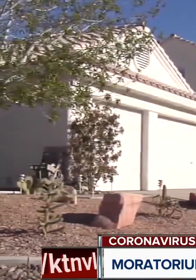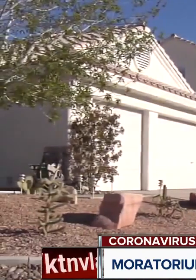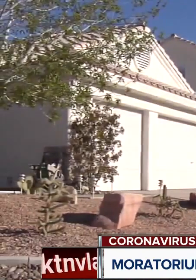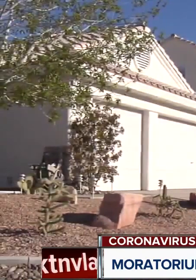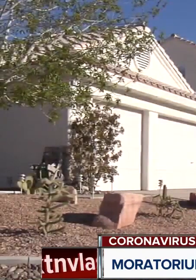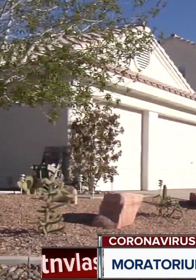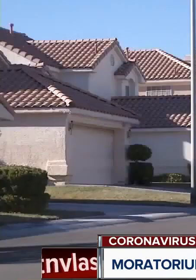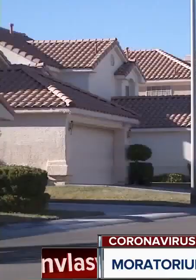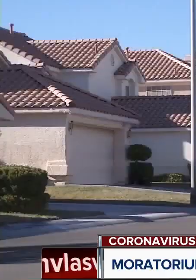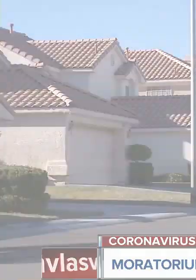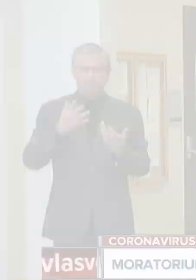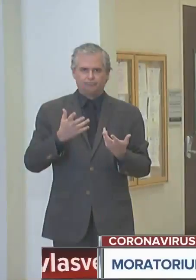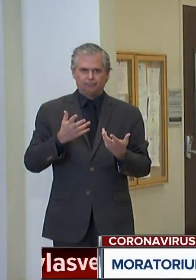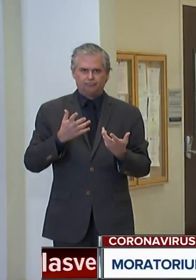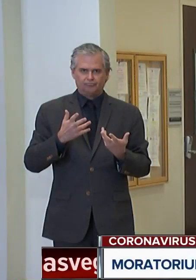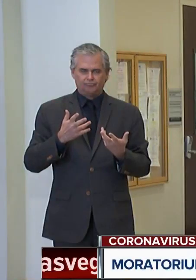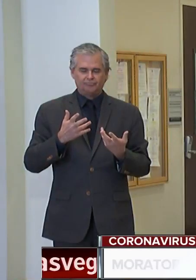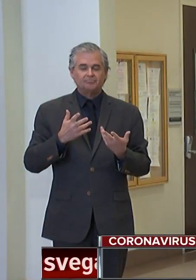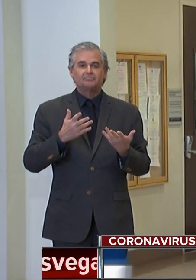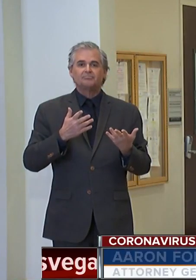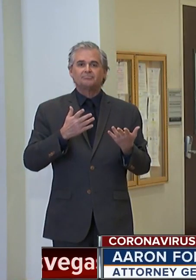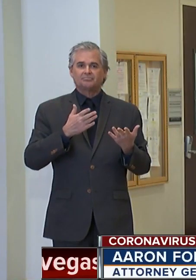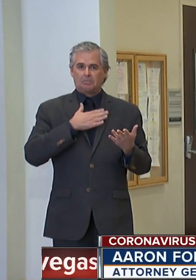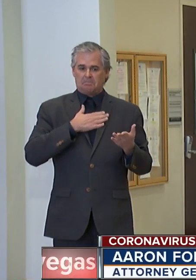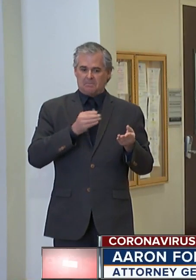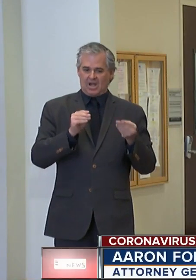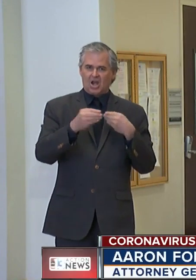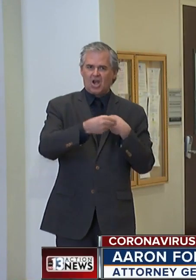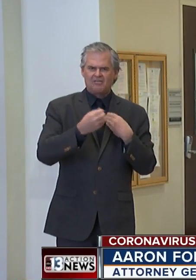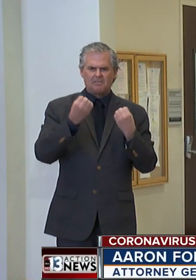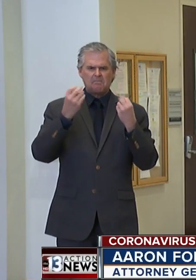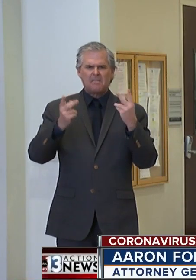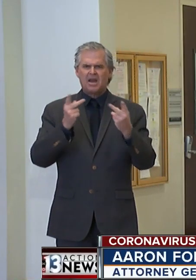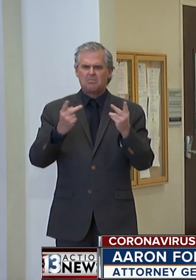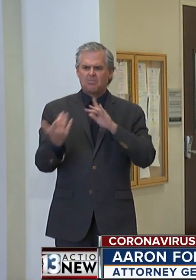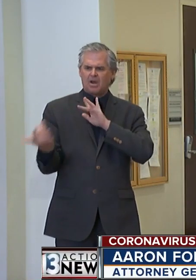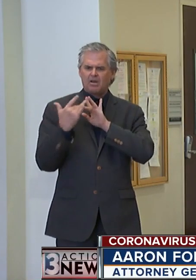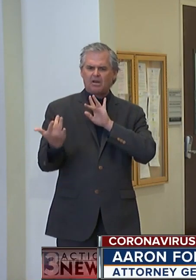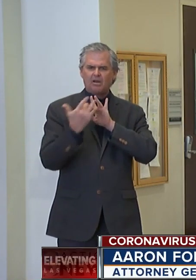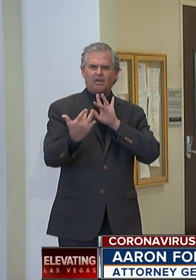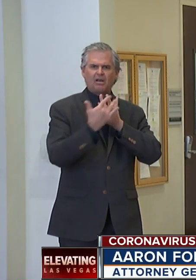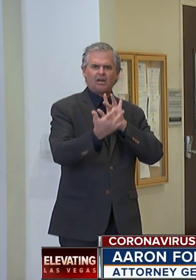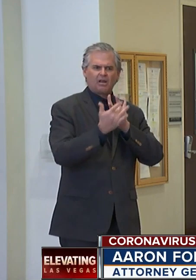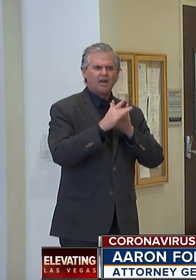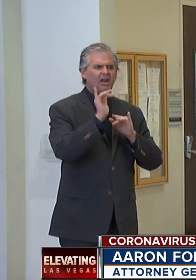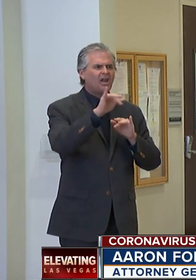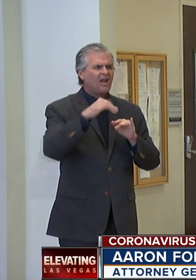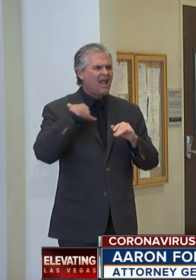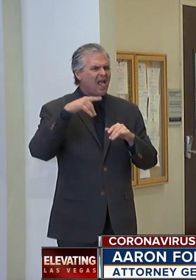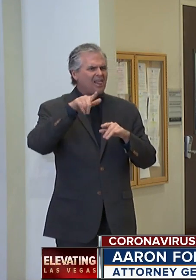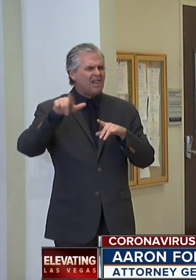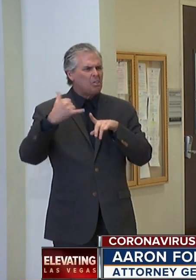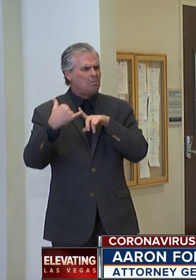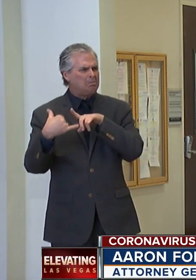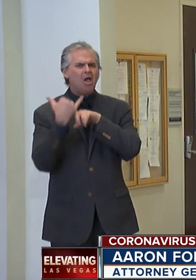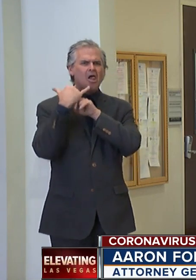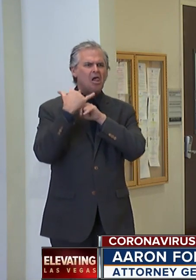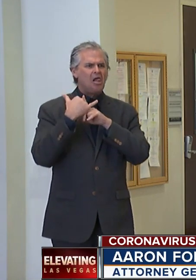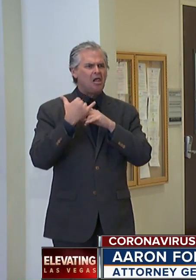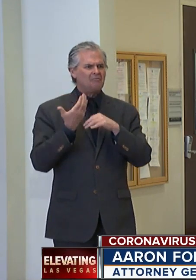Take a listen. My office has received many complaints from those who've been, frankly, bullied by their landlords,